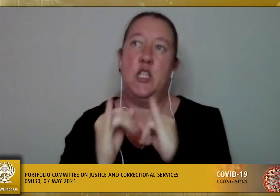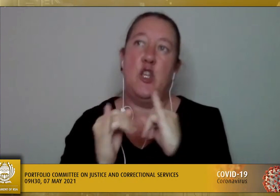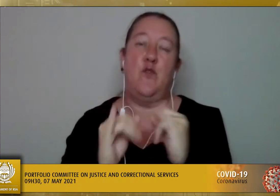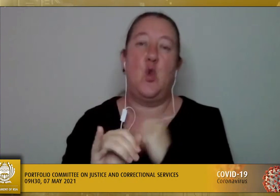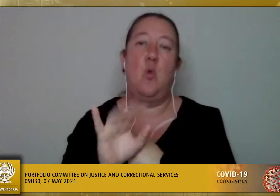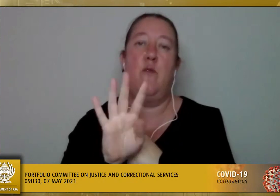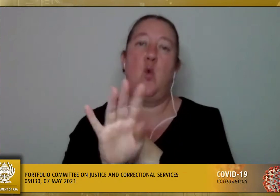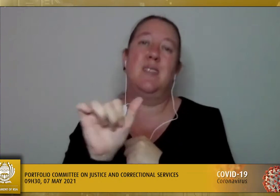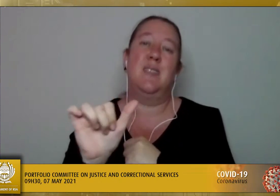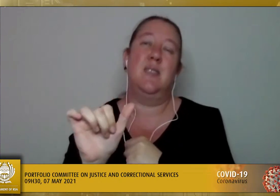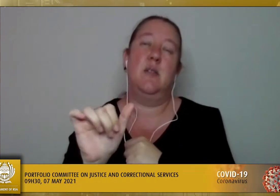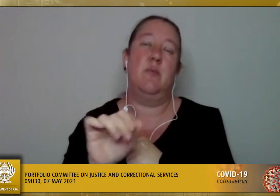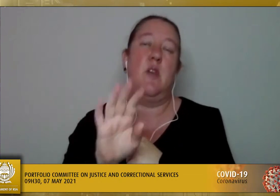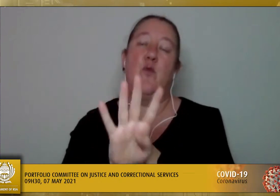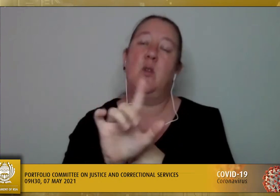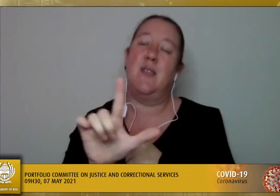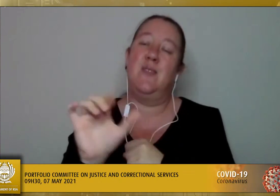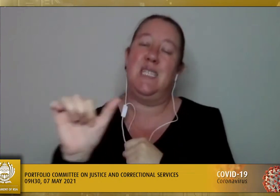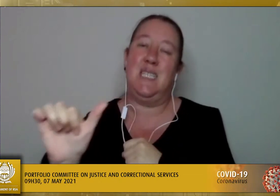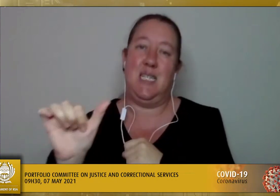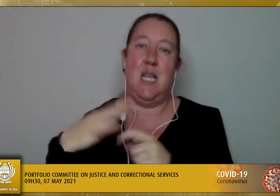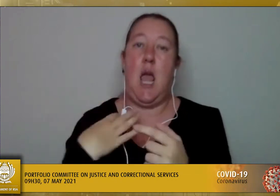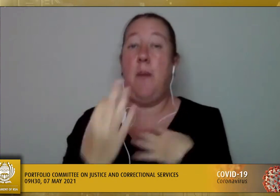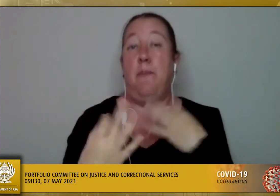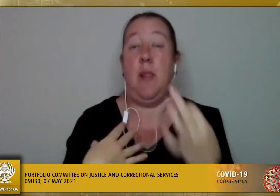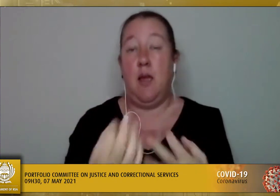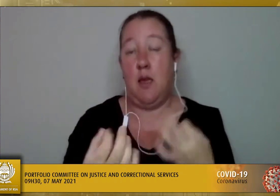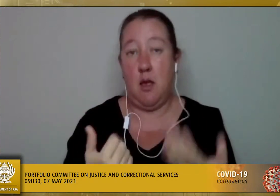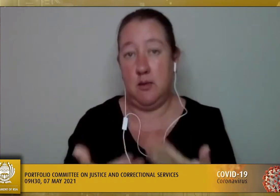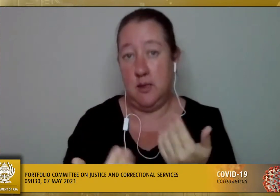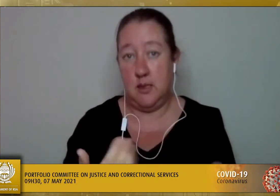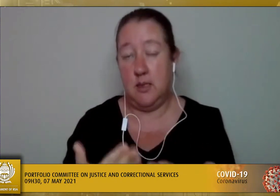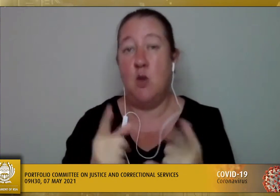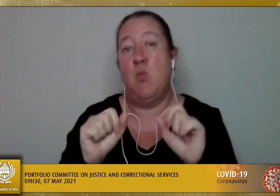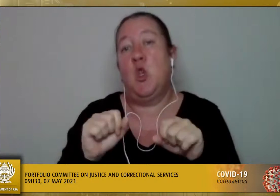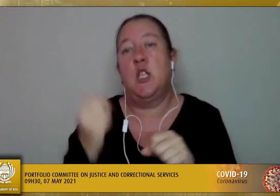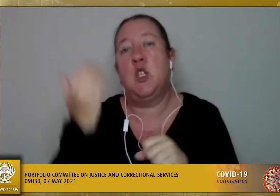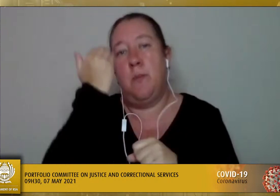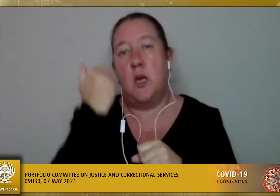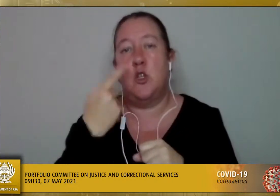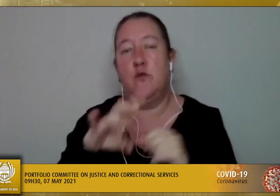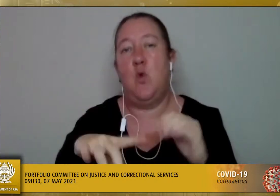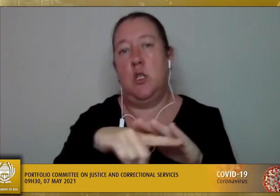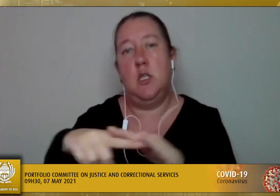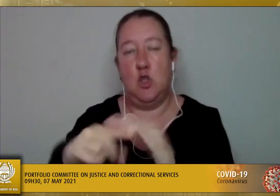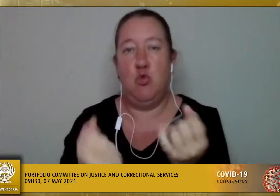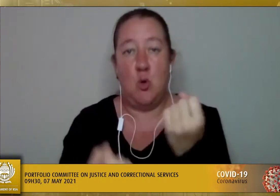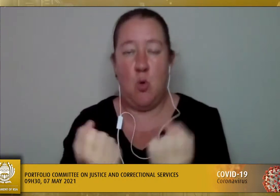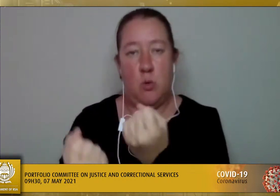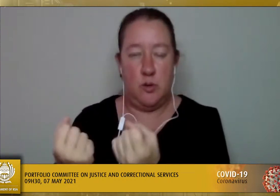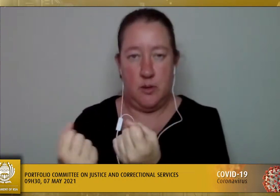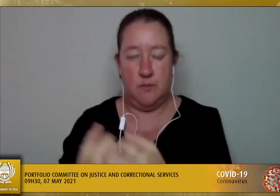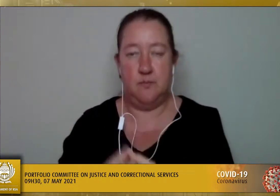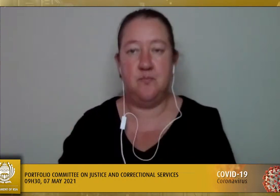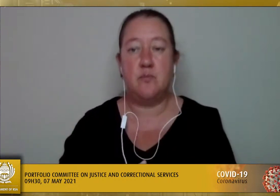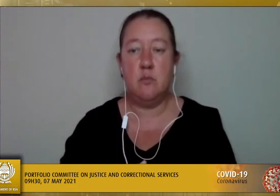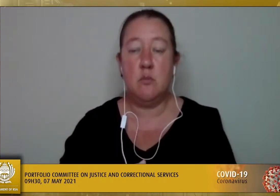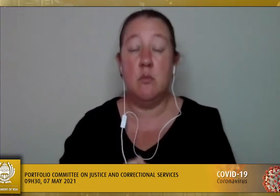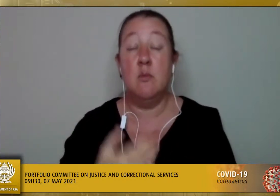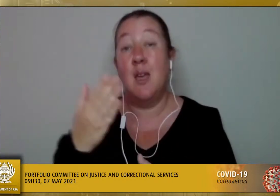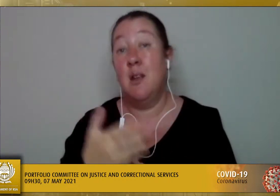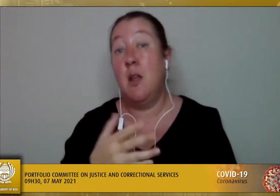476 applicants potential magistrate for the district courts and out